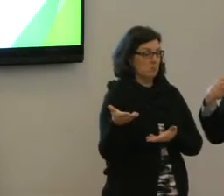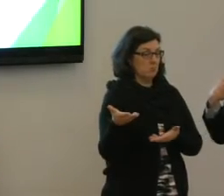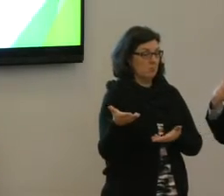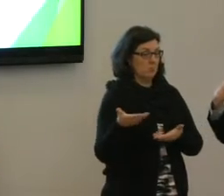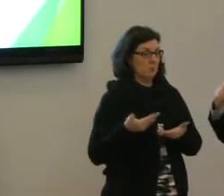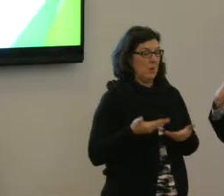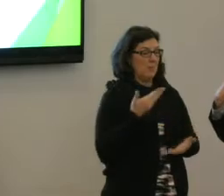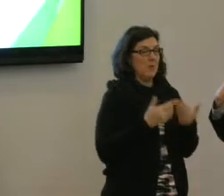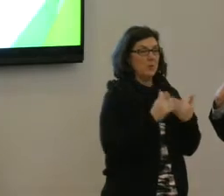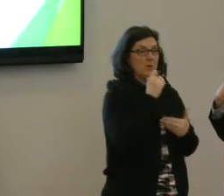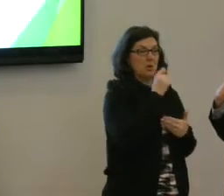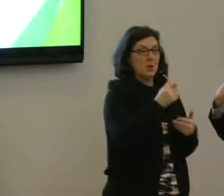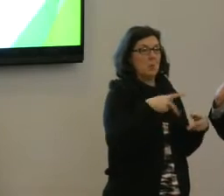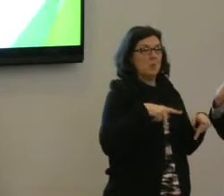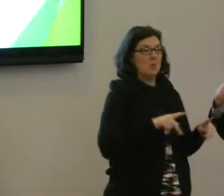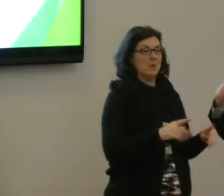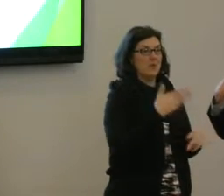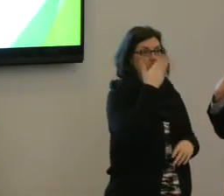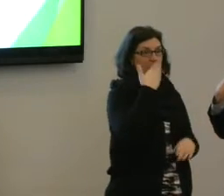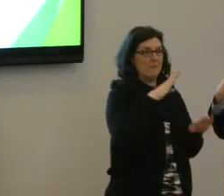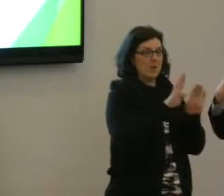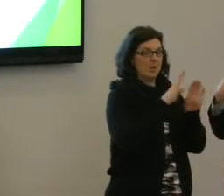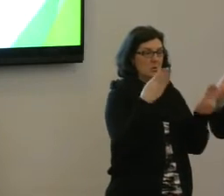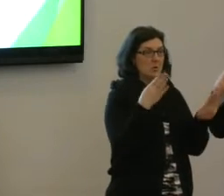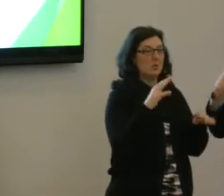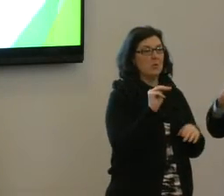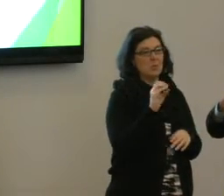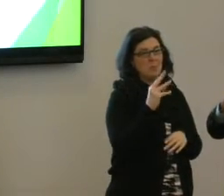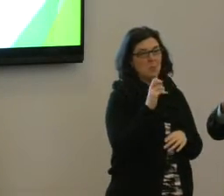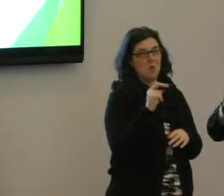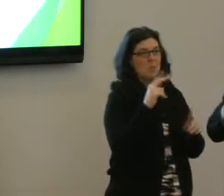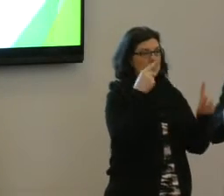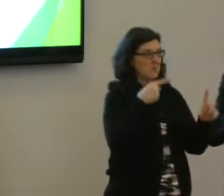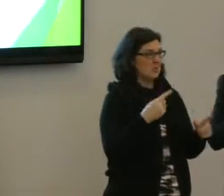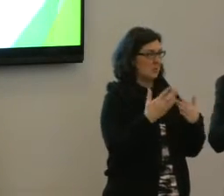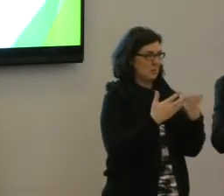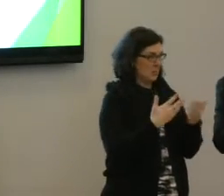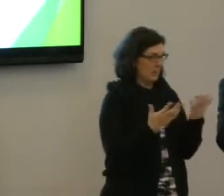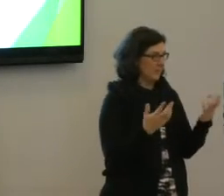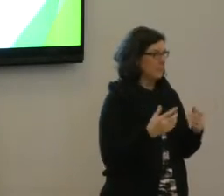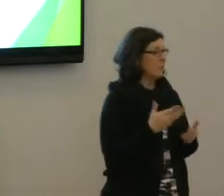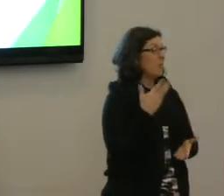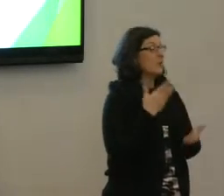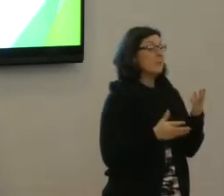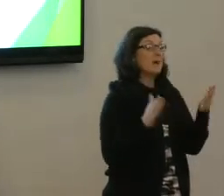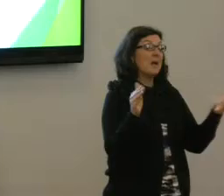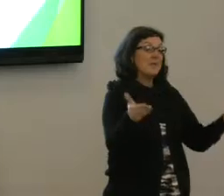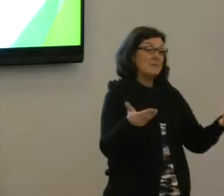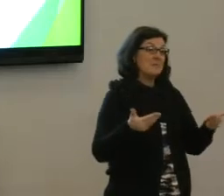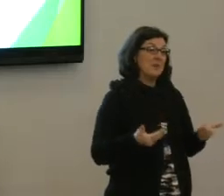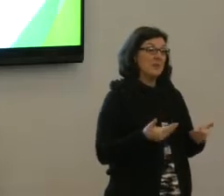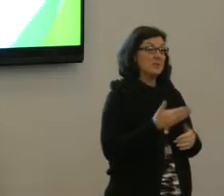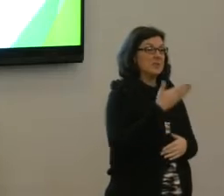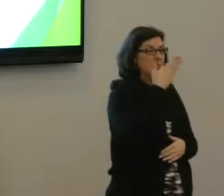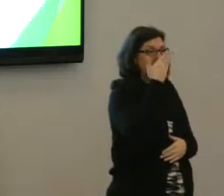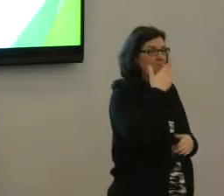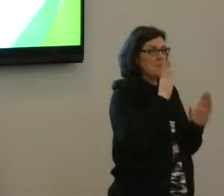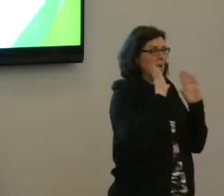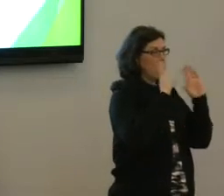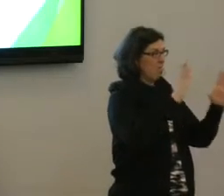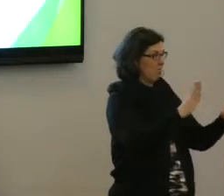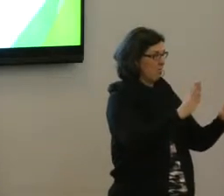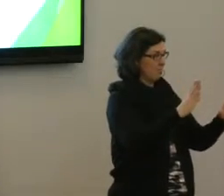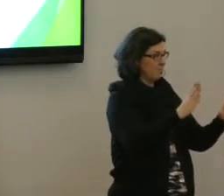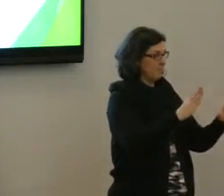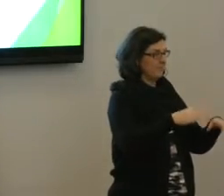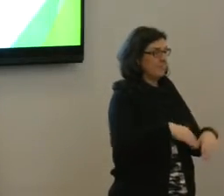don't let them in the front door if they're a salesman or the Mormon missionaries or something like that. We might invite them into the front hallway. The